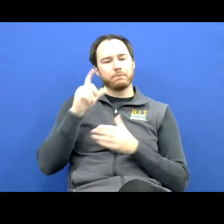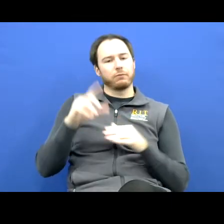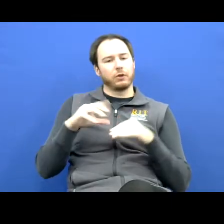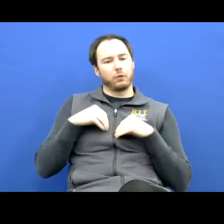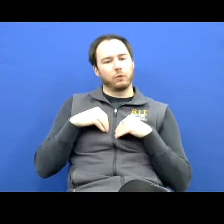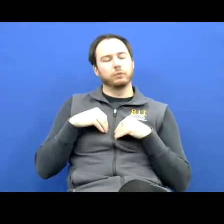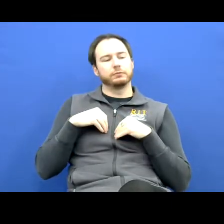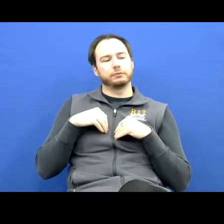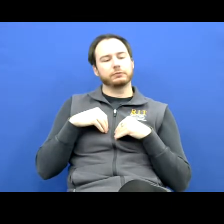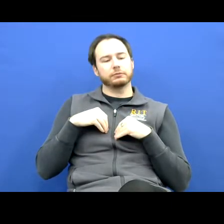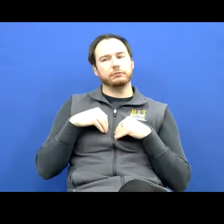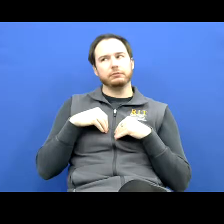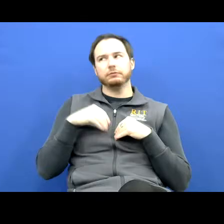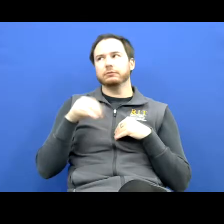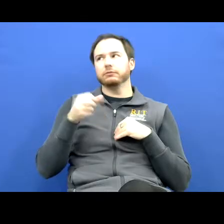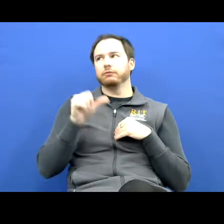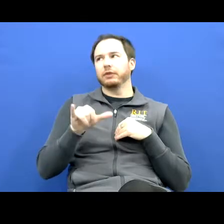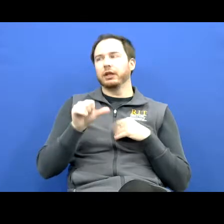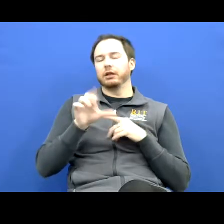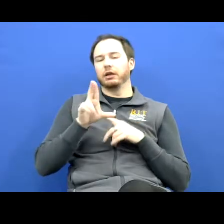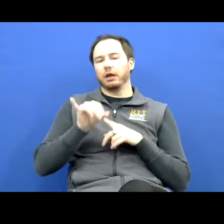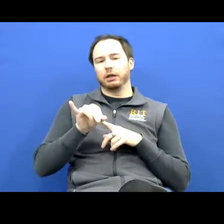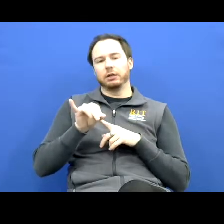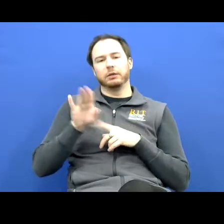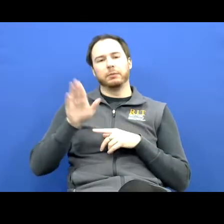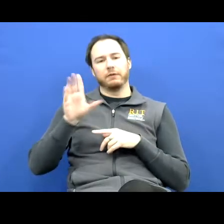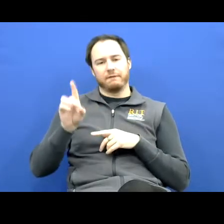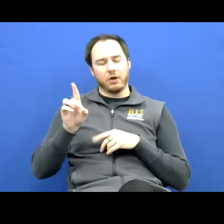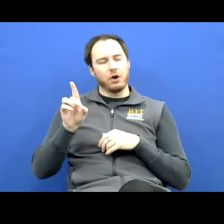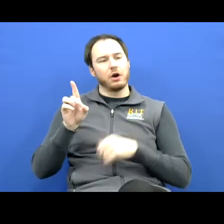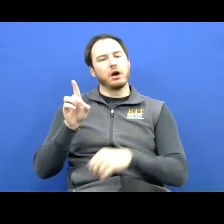owns the J. Scuddy Boulevard itself.